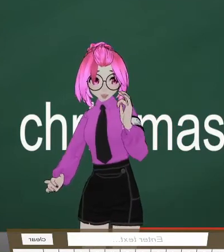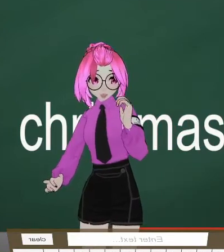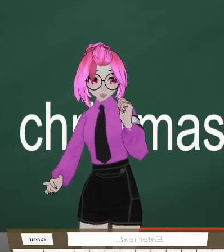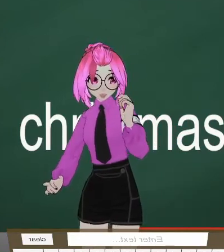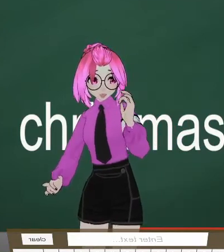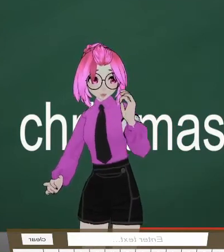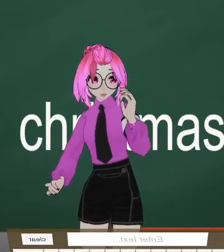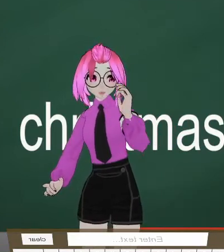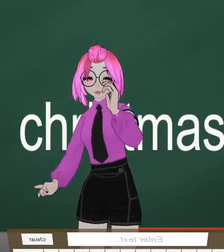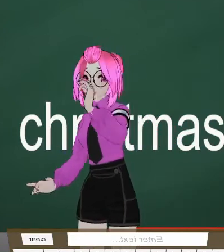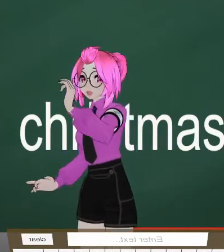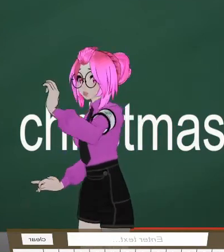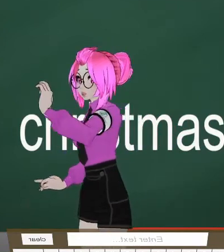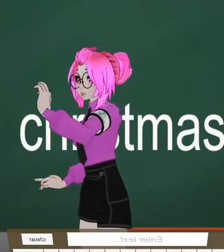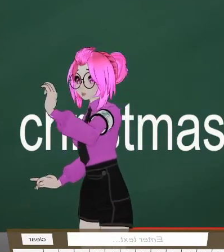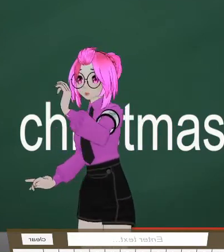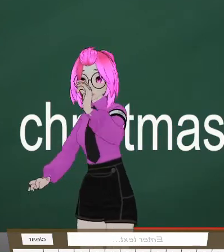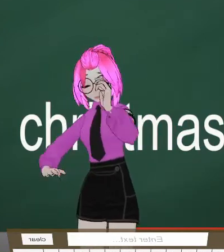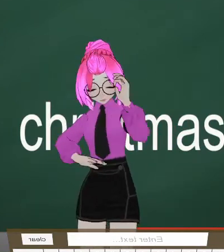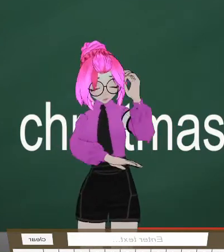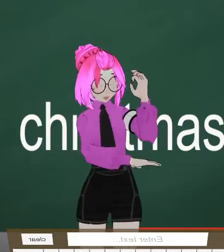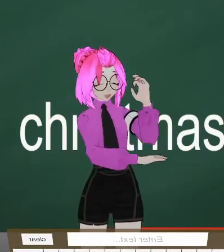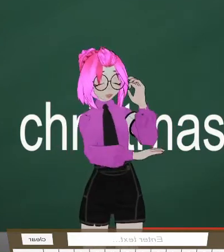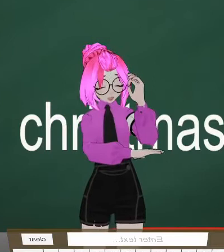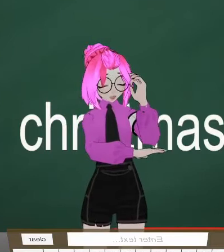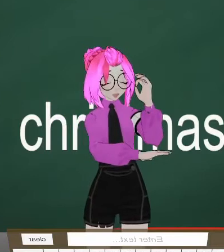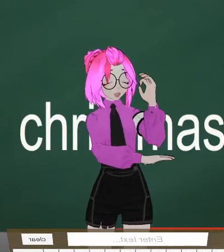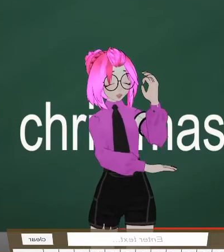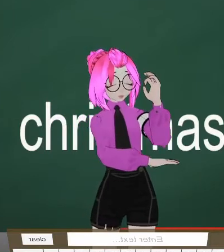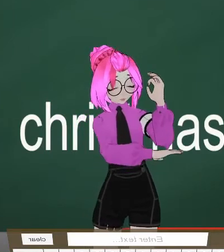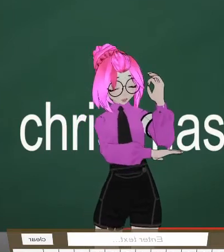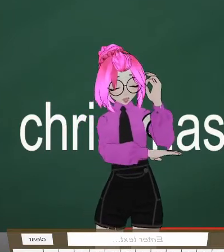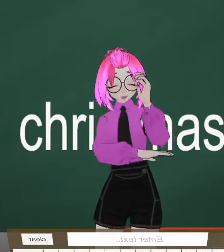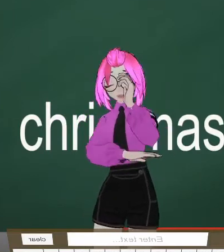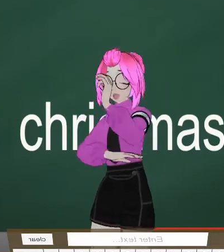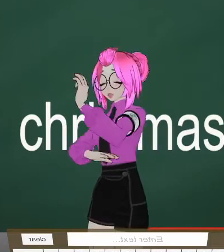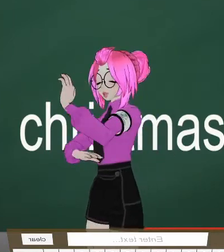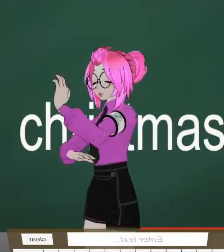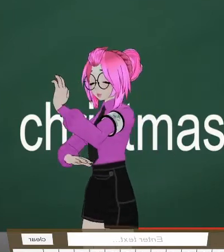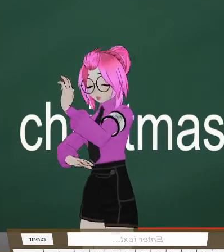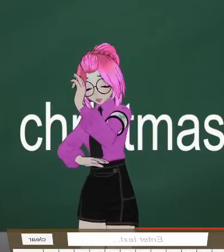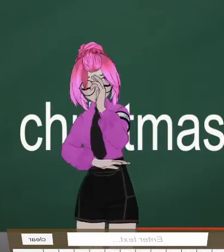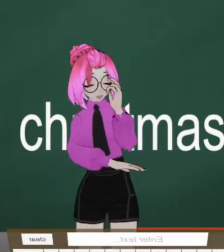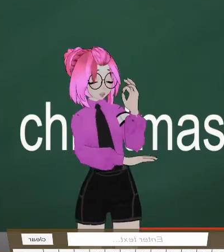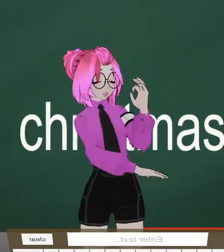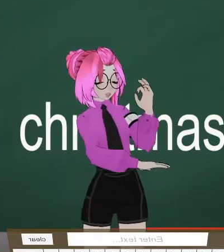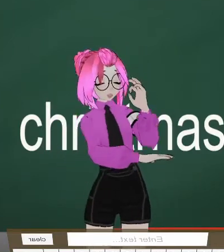index would do it c hand we're going to be having our a flat arm with our hand rested under our